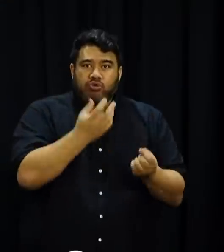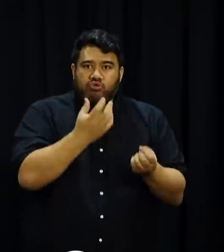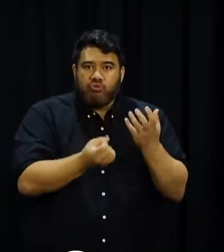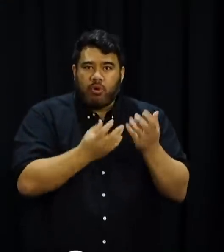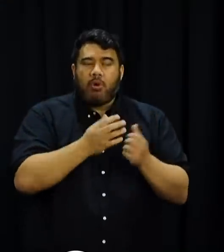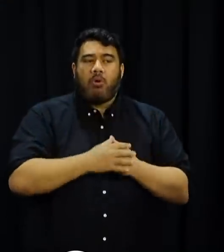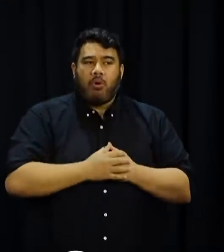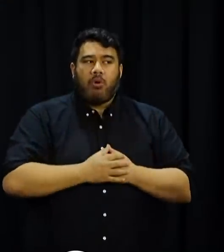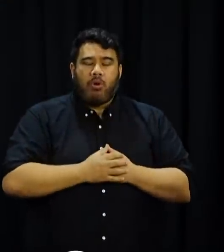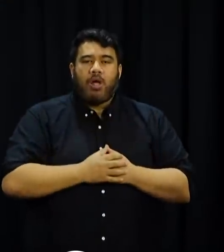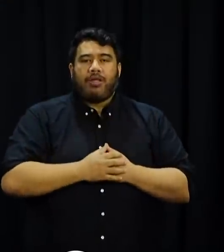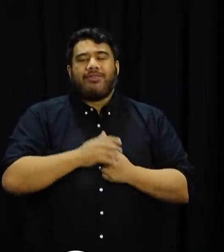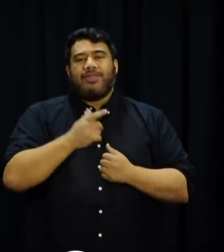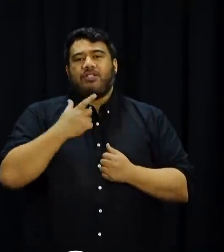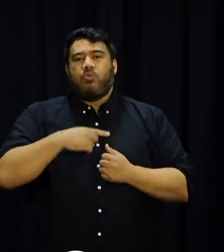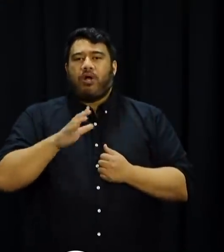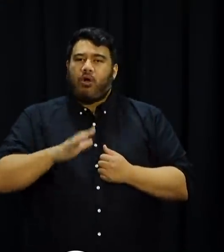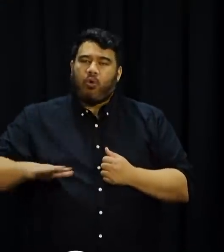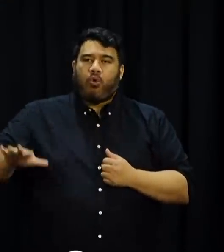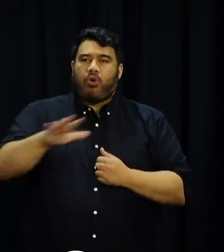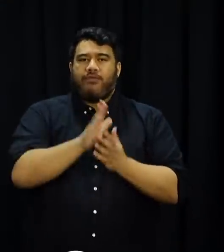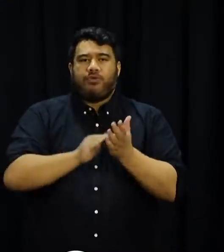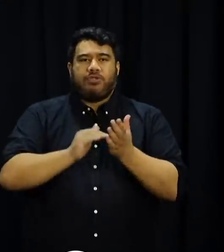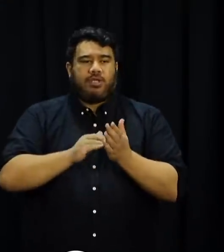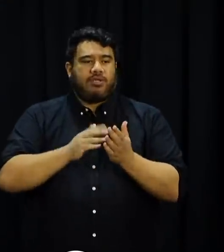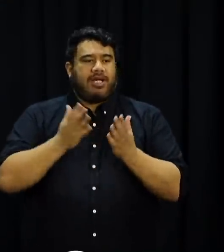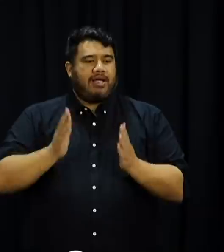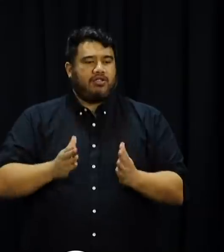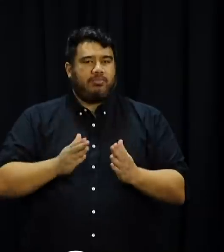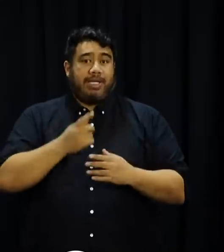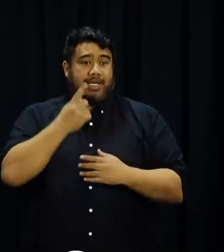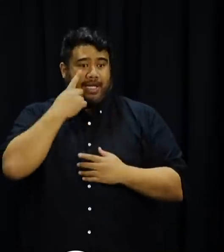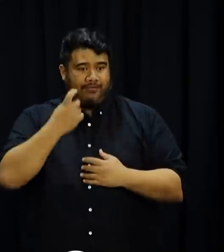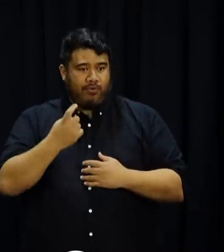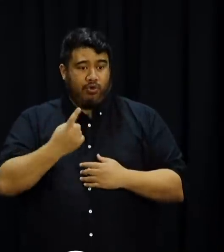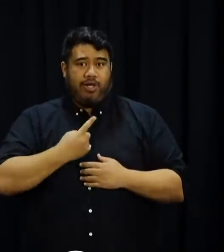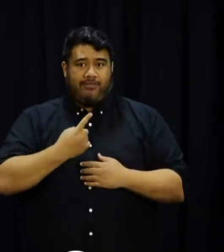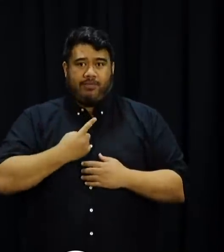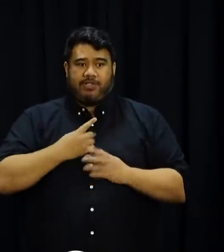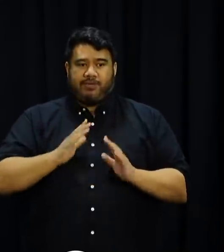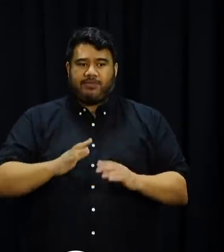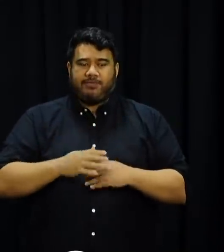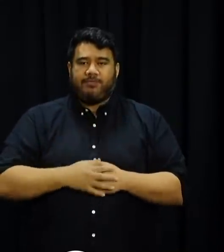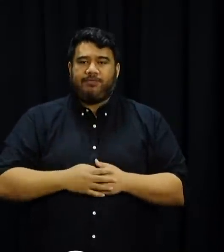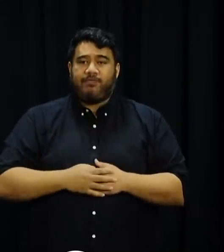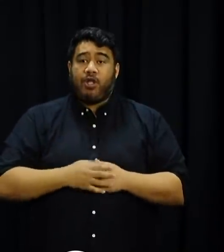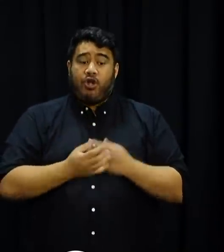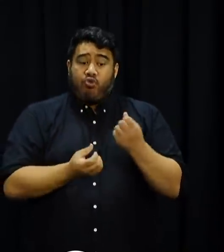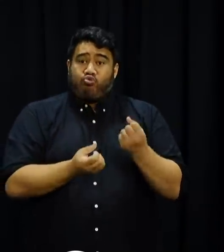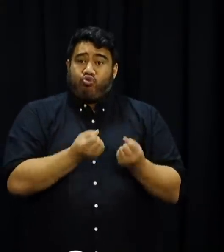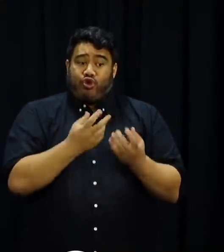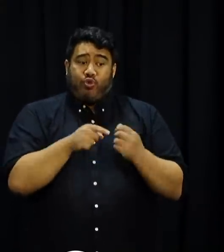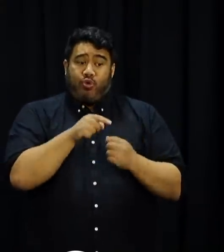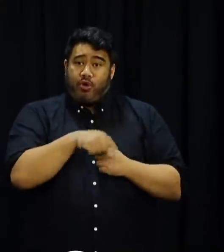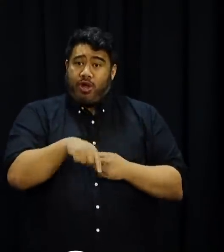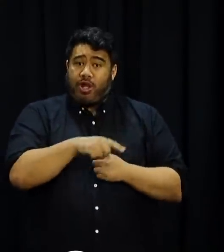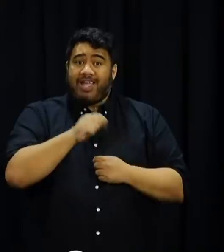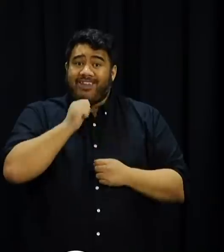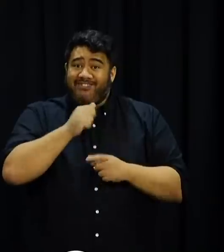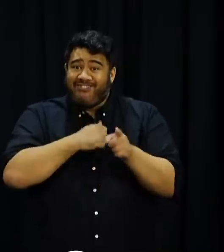require a nationwide response. What I can say is in Rotorua, there are currently testing sites